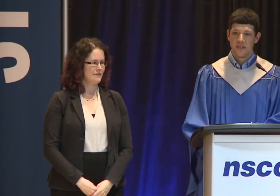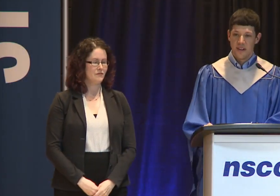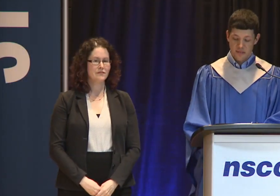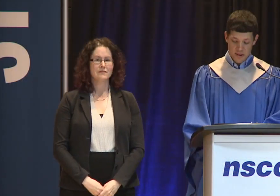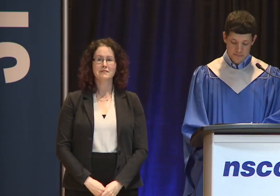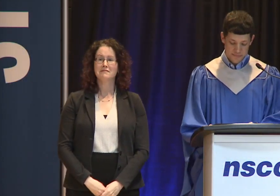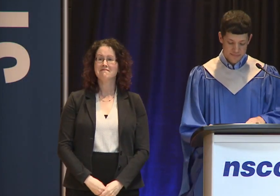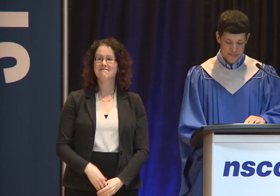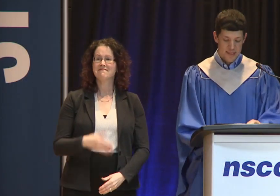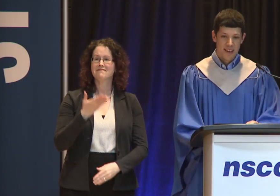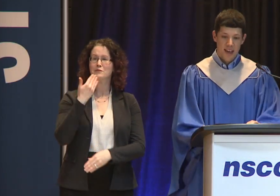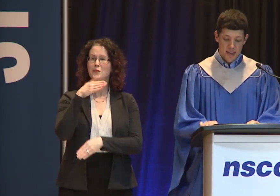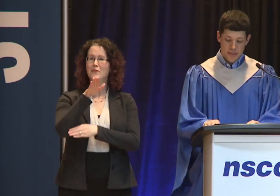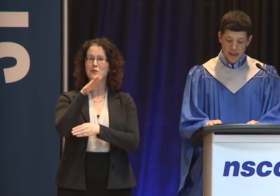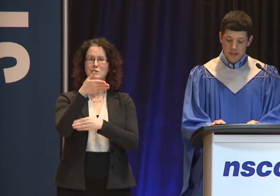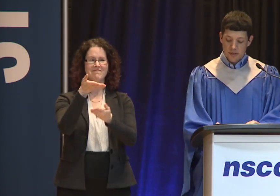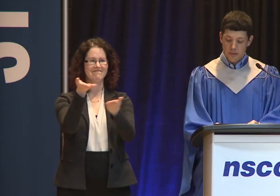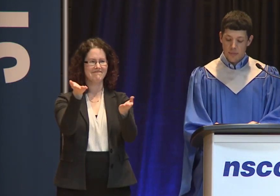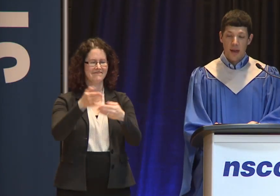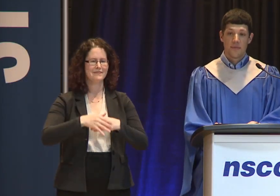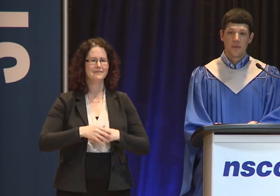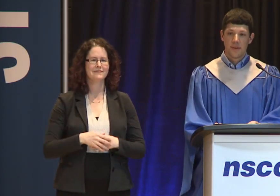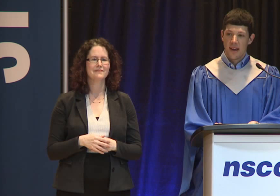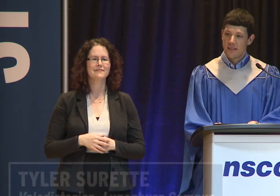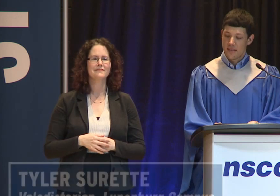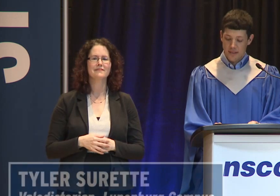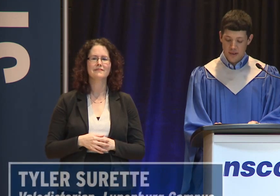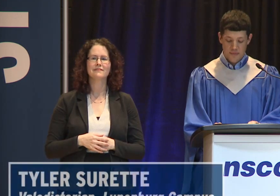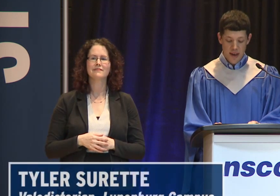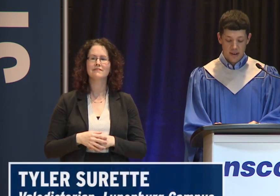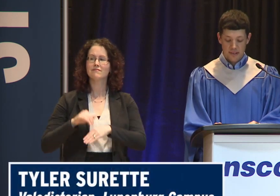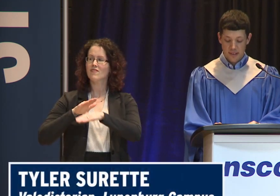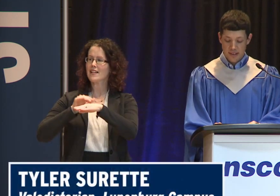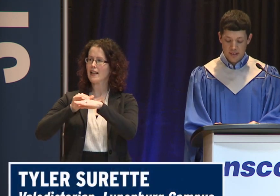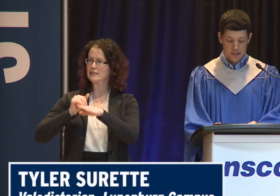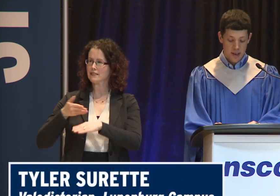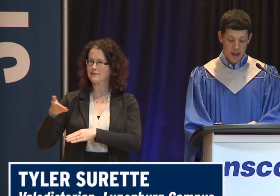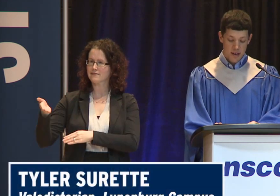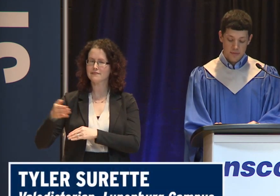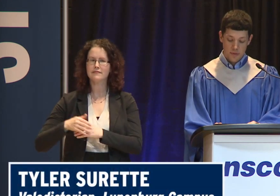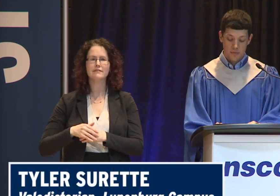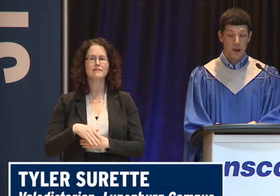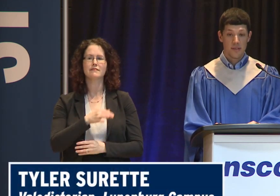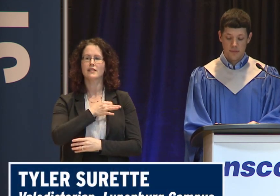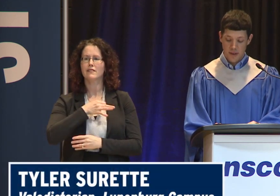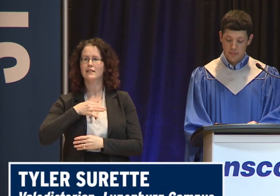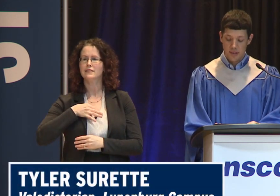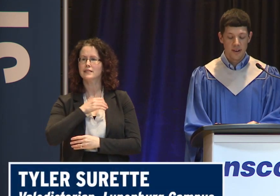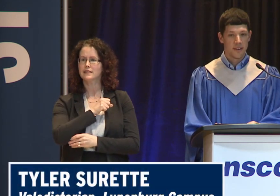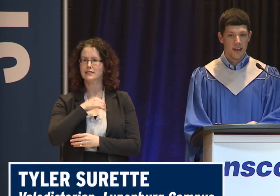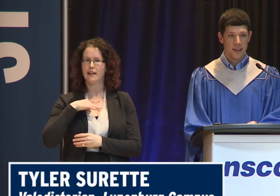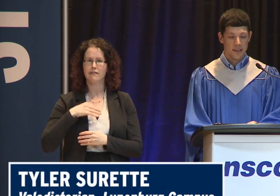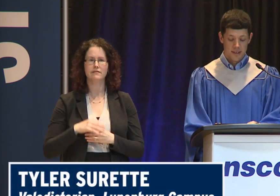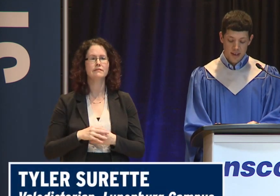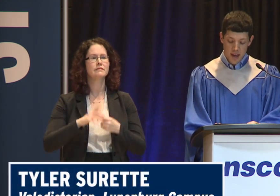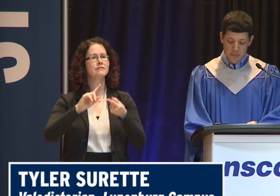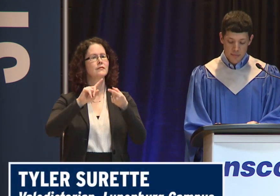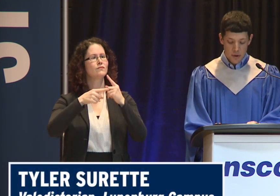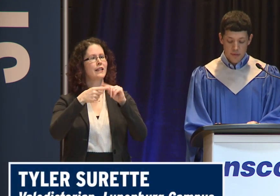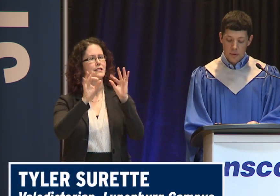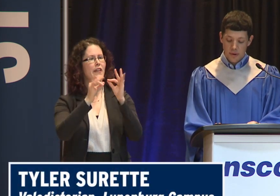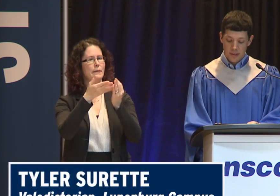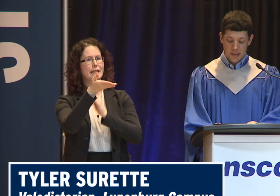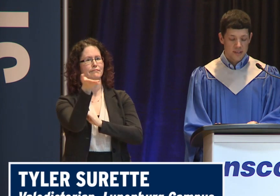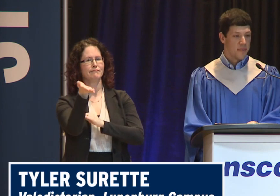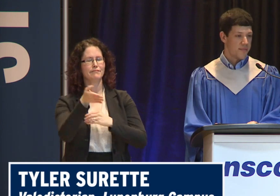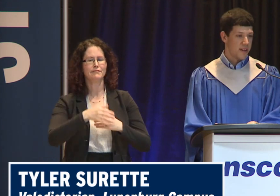Good afternoon, everyone. Thank you to our platform guests, faculty, staff, friends, and family here today. But